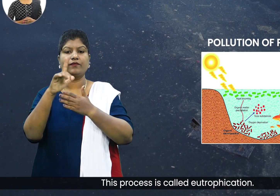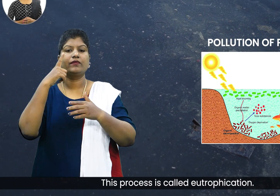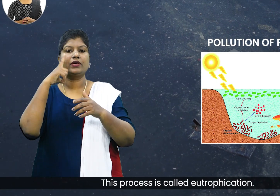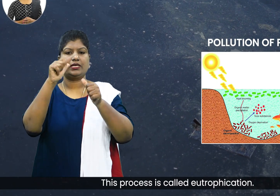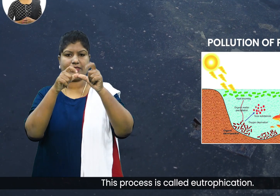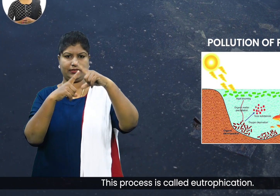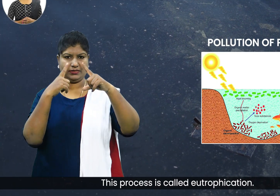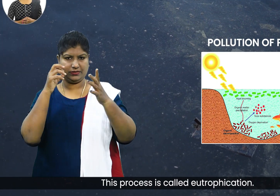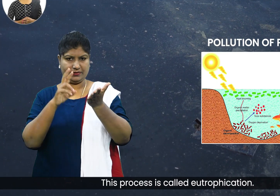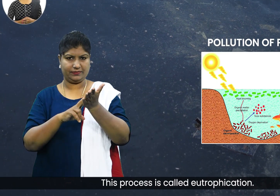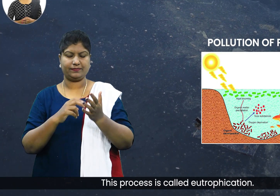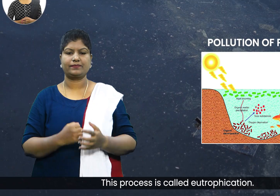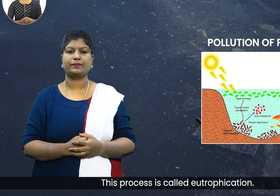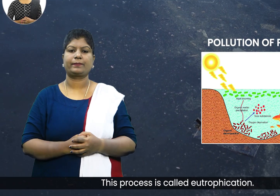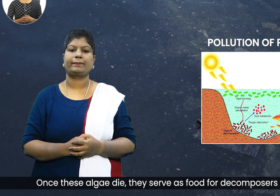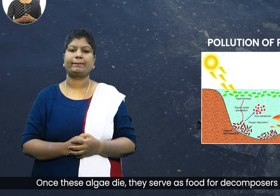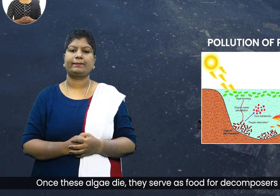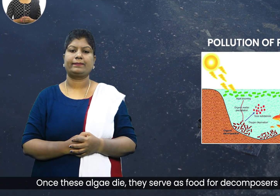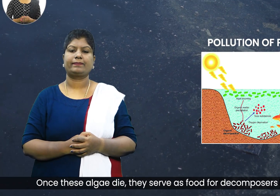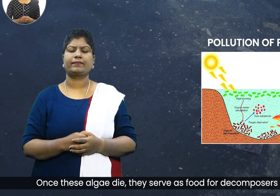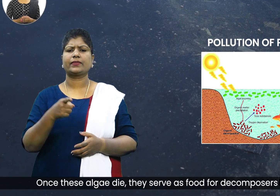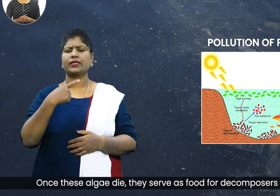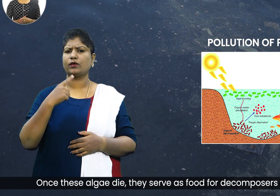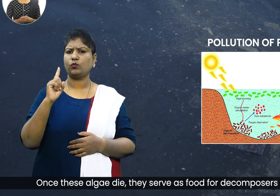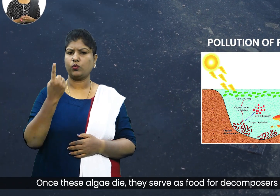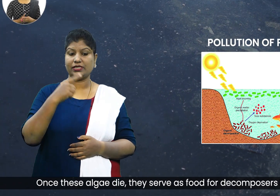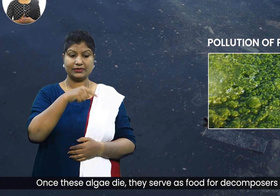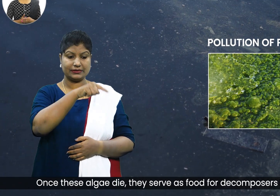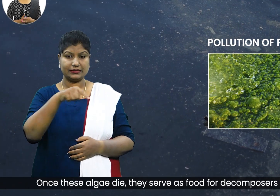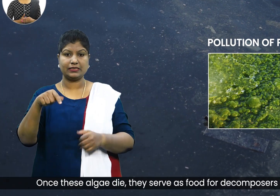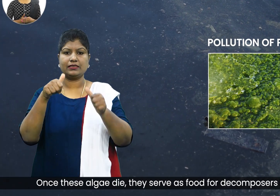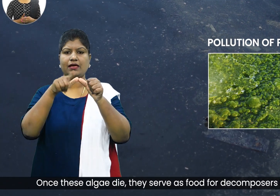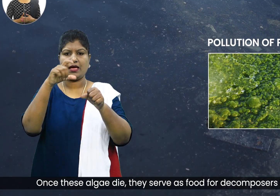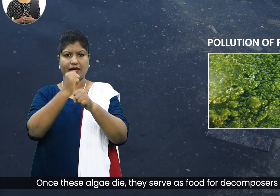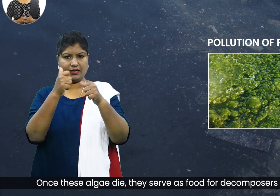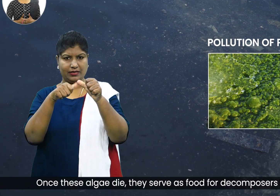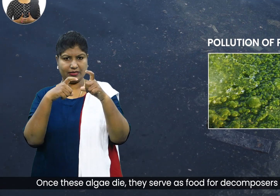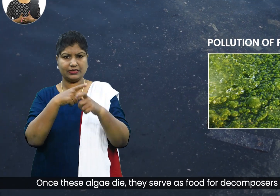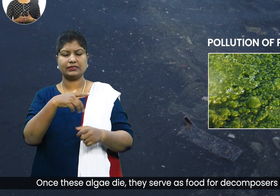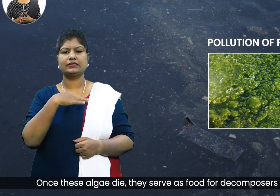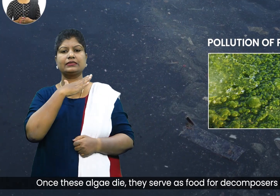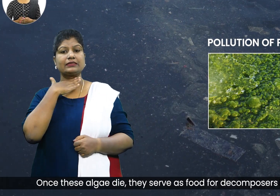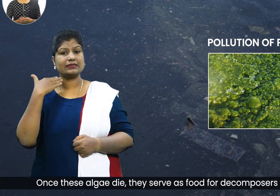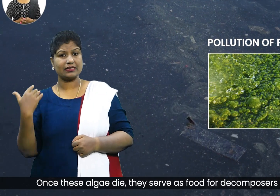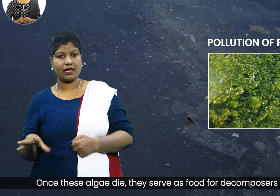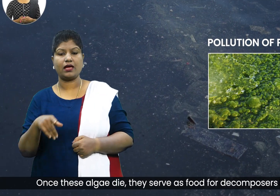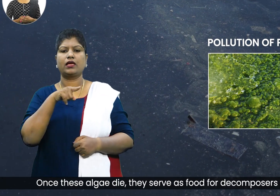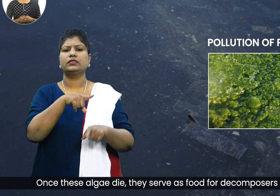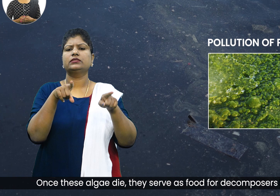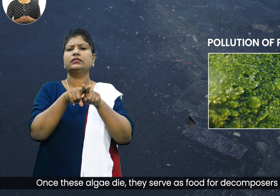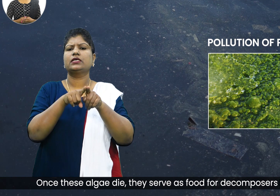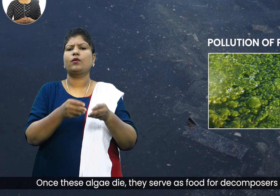Once these algae die, They serve as food